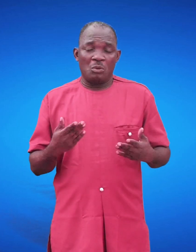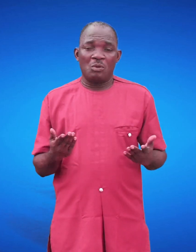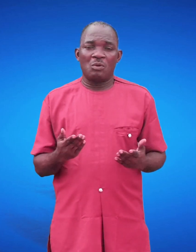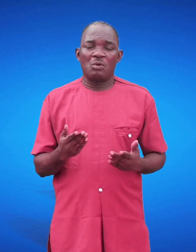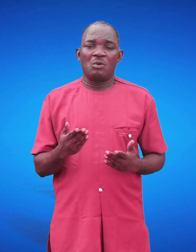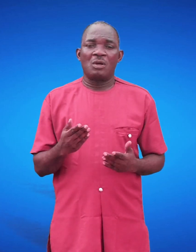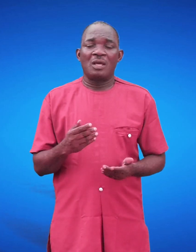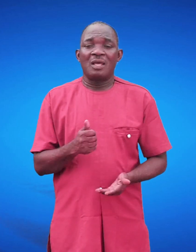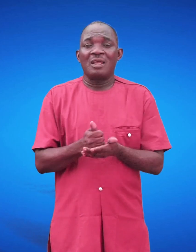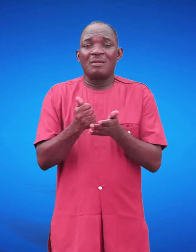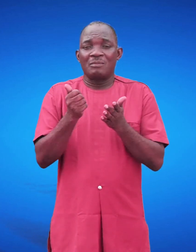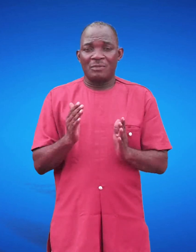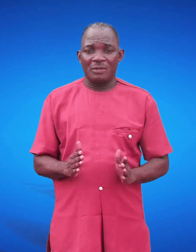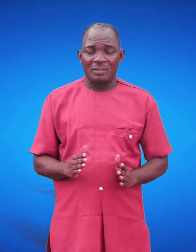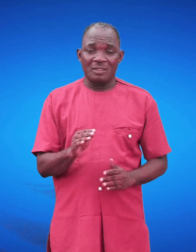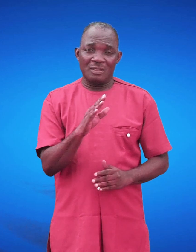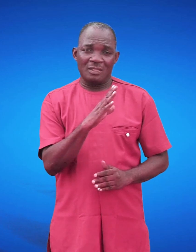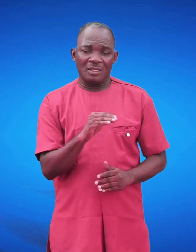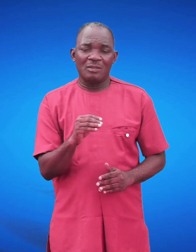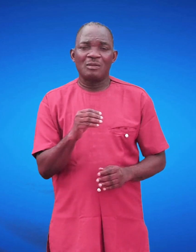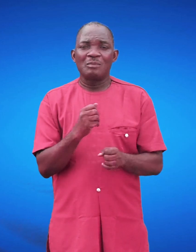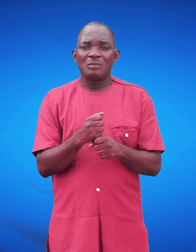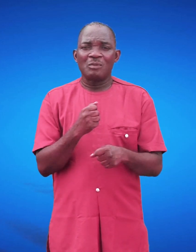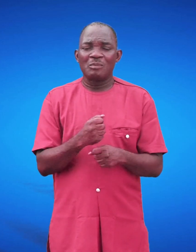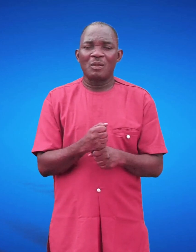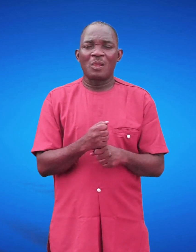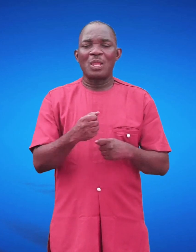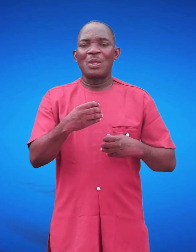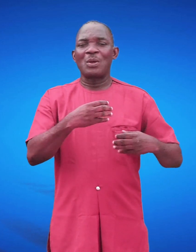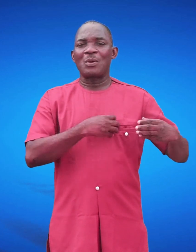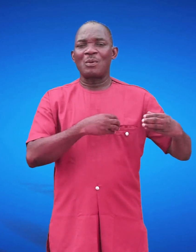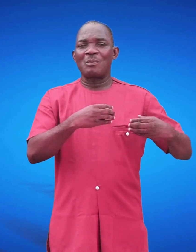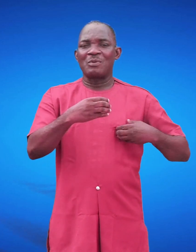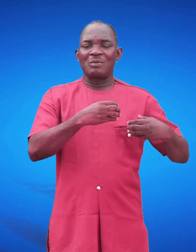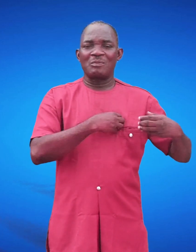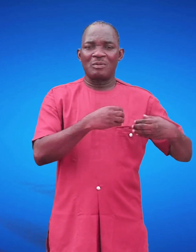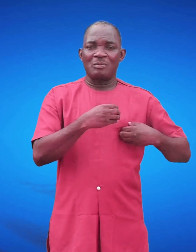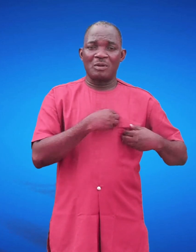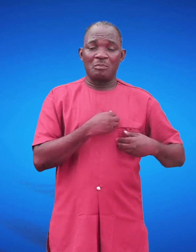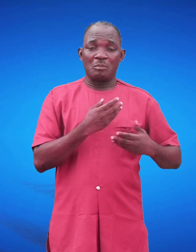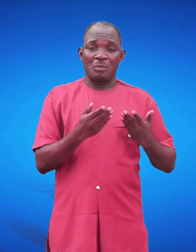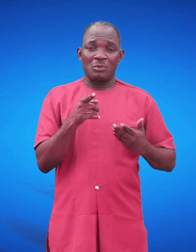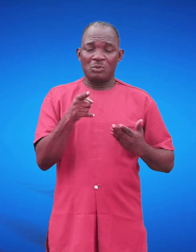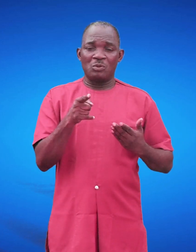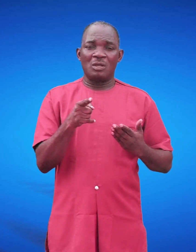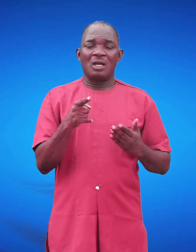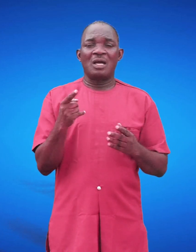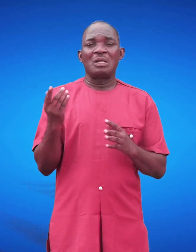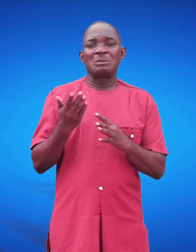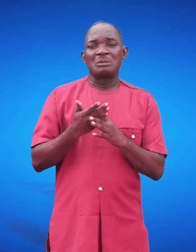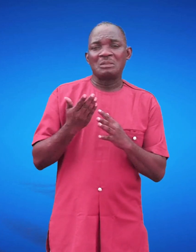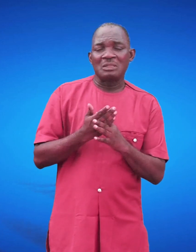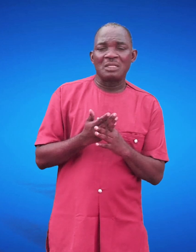agents, and to make a complaint should you be harassed into doing